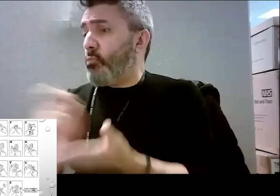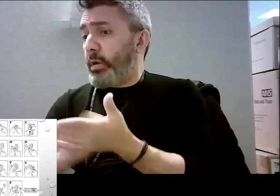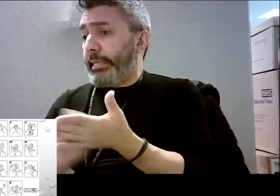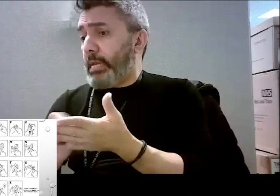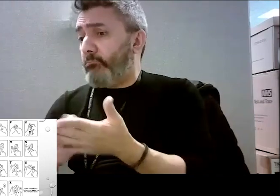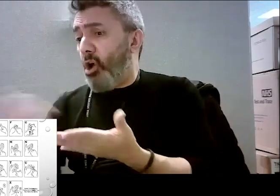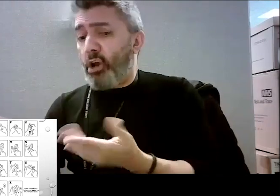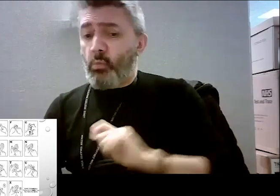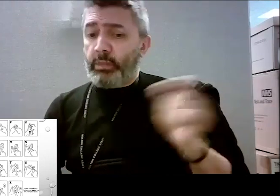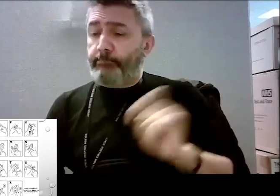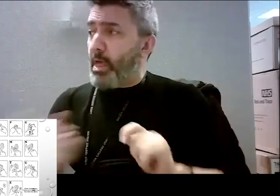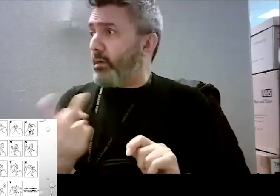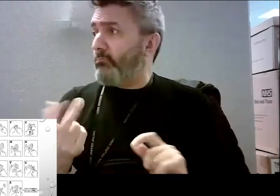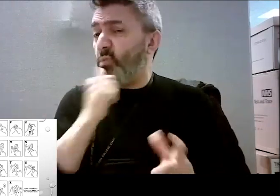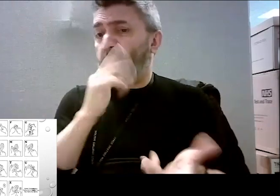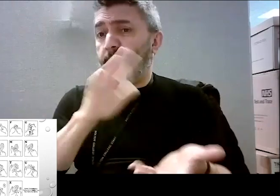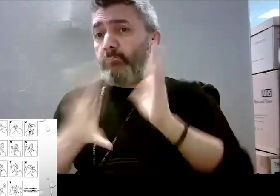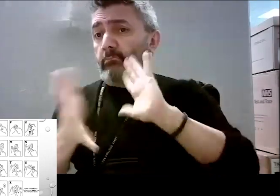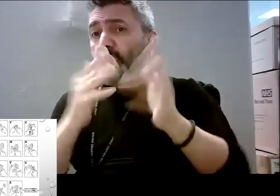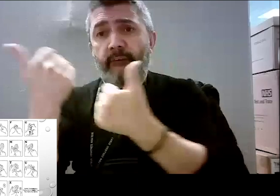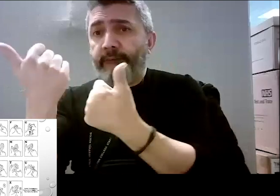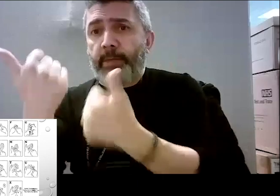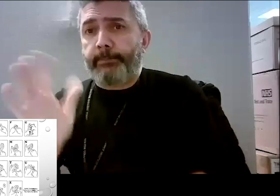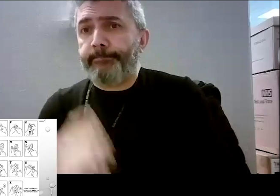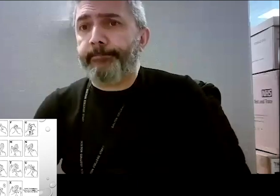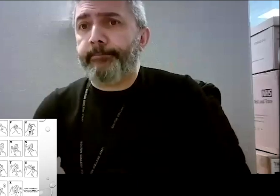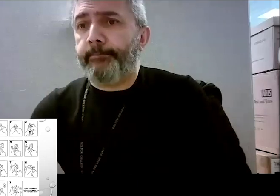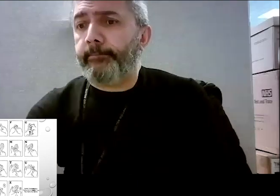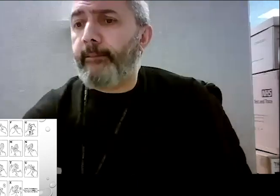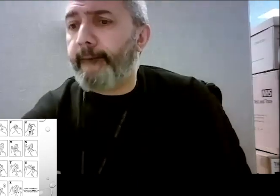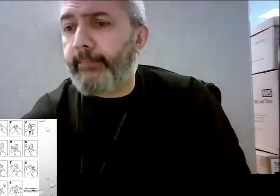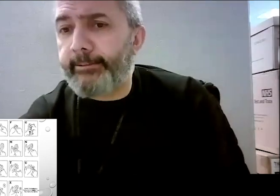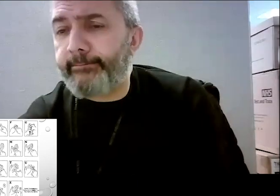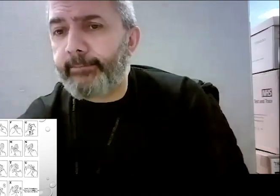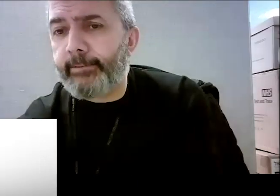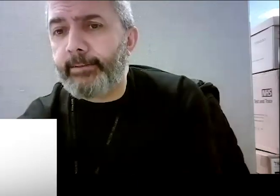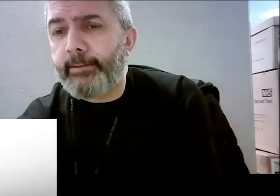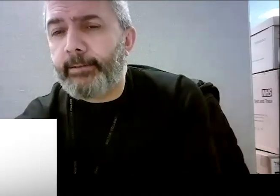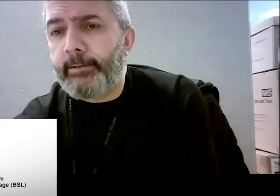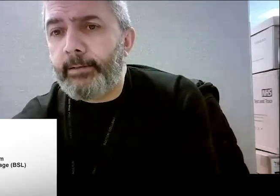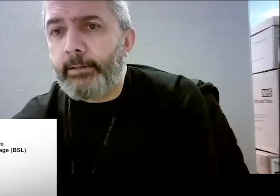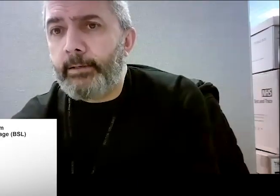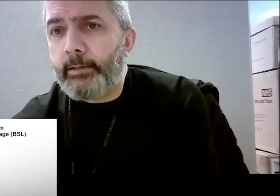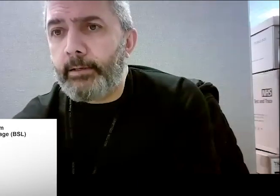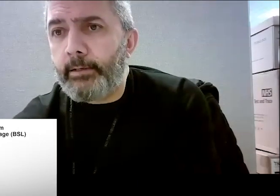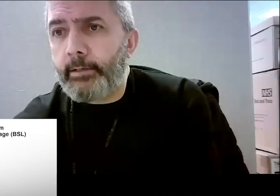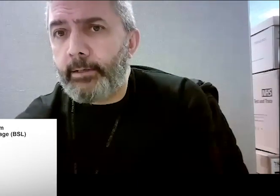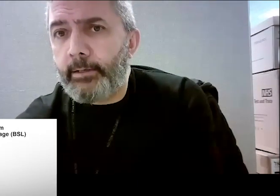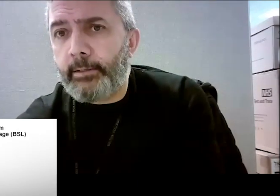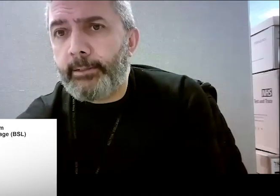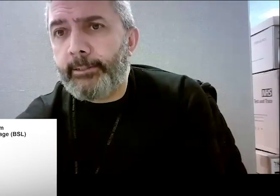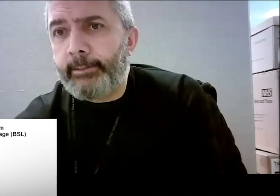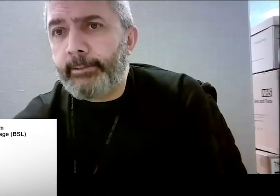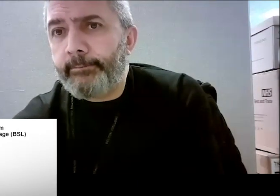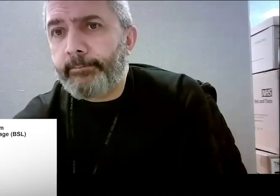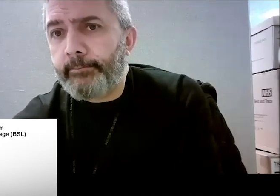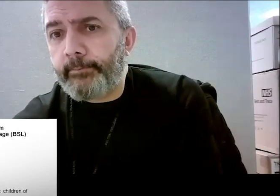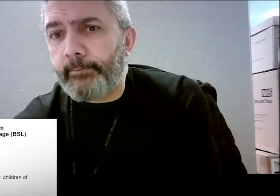It's quite interesting for the people that can a bit ambidextrous, and they can use both, so they can pick which hand they like